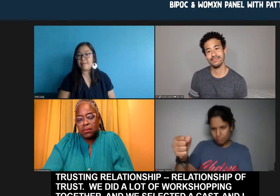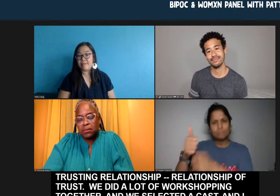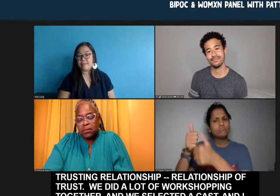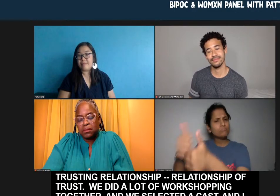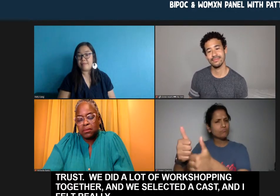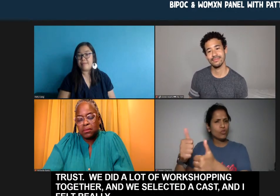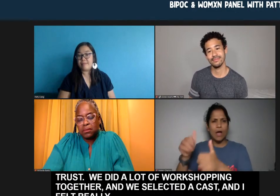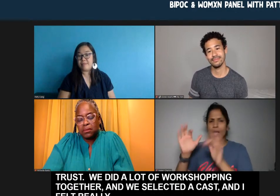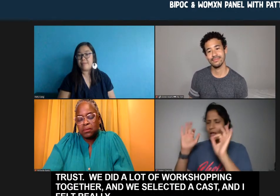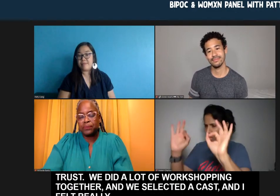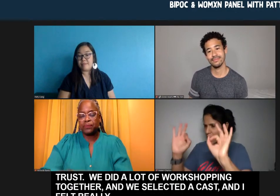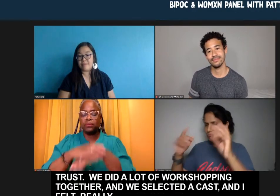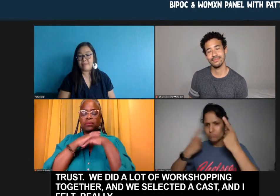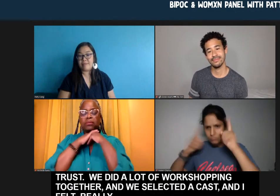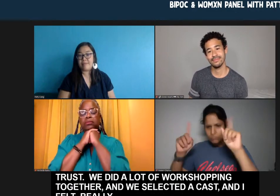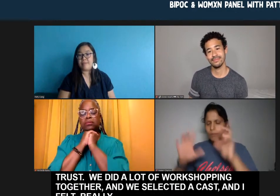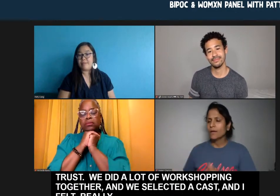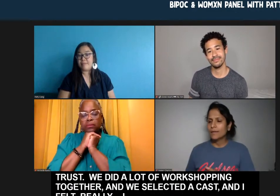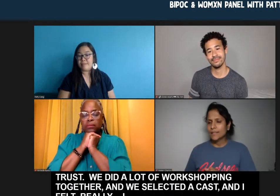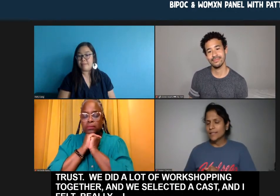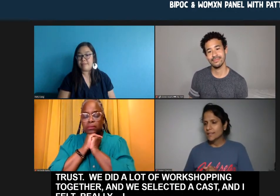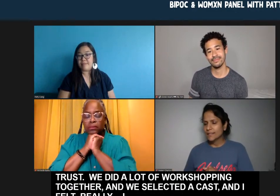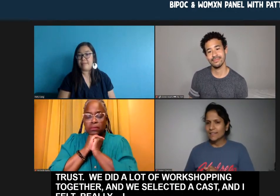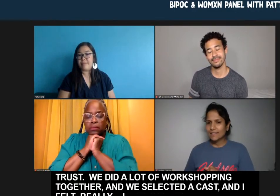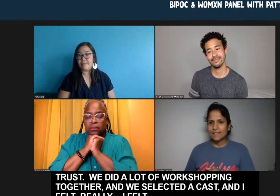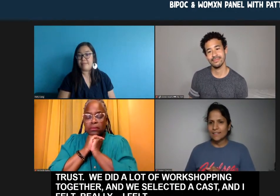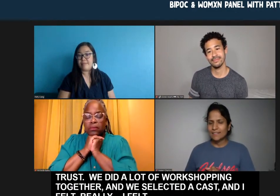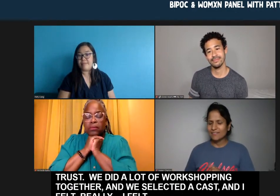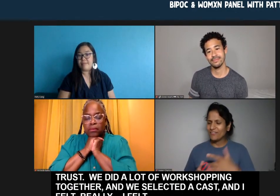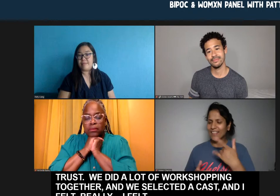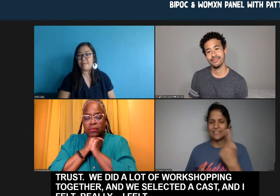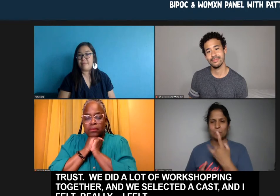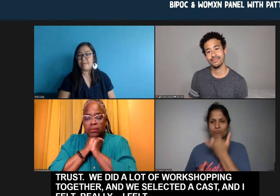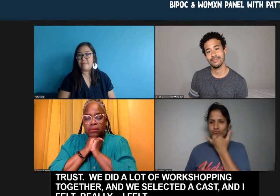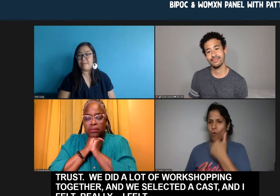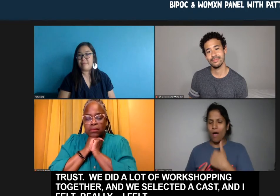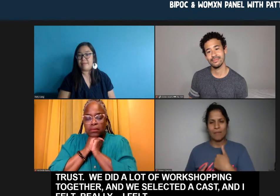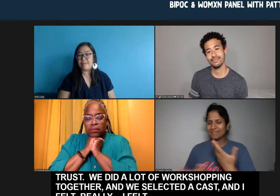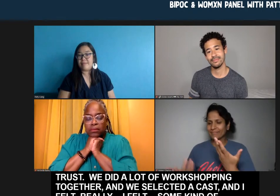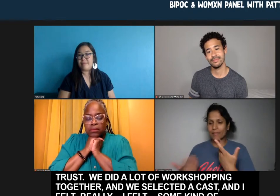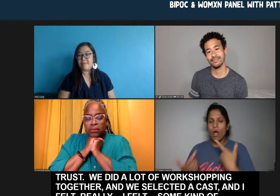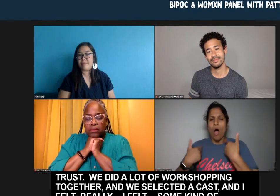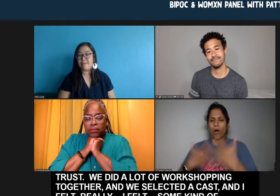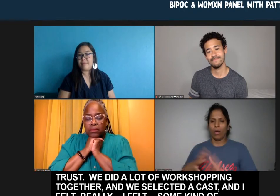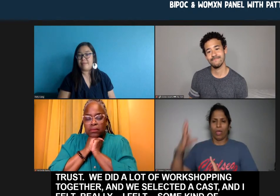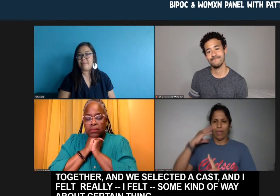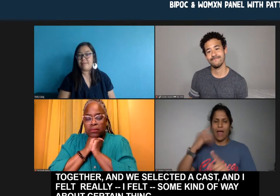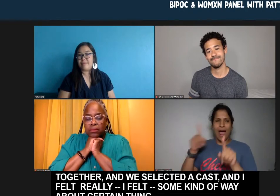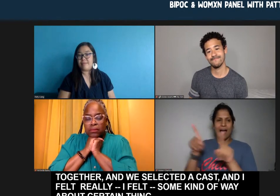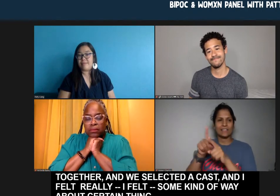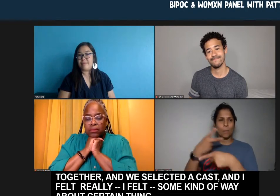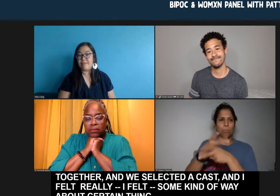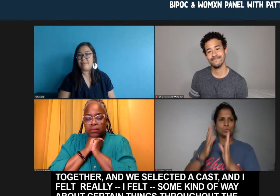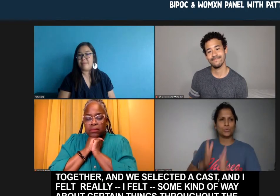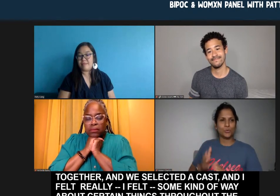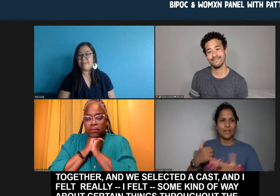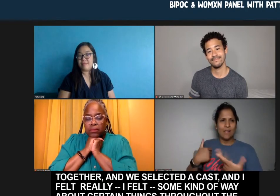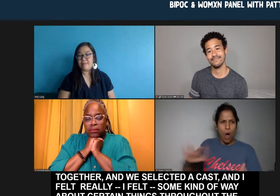I felt some kind of way about certain things throughout the process. I felt like something was wrong working